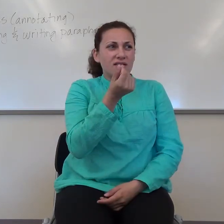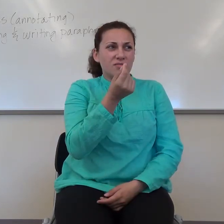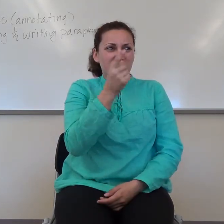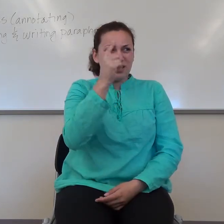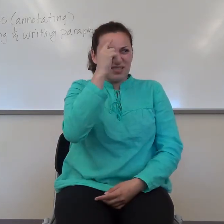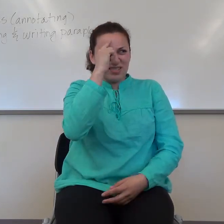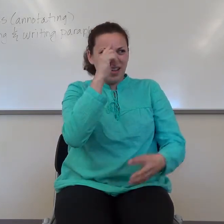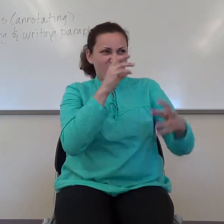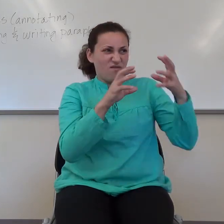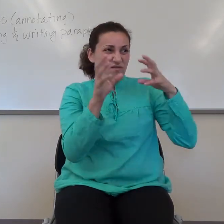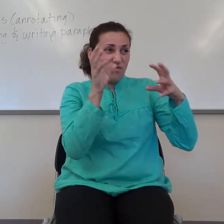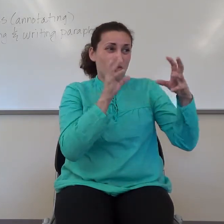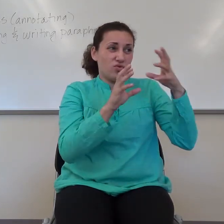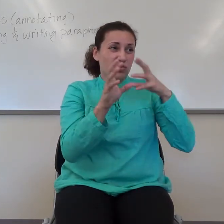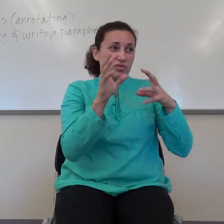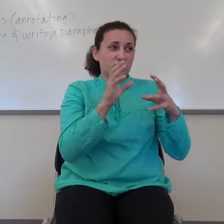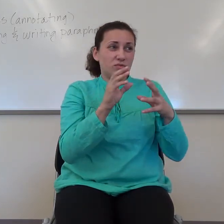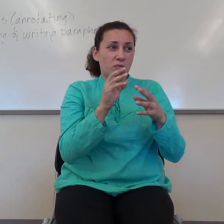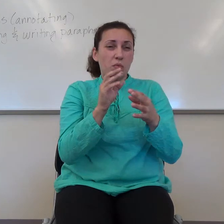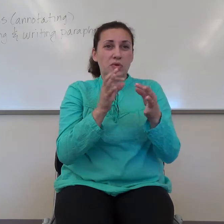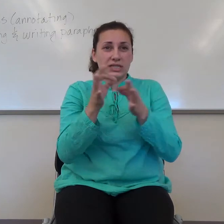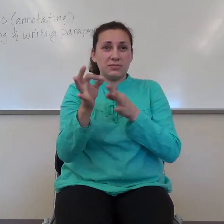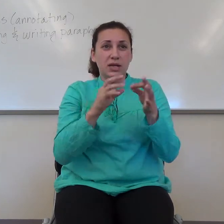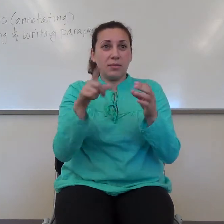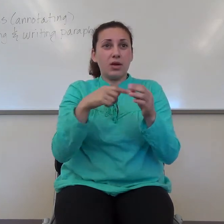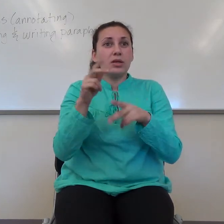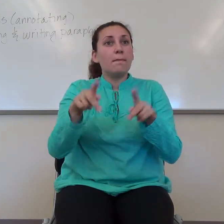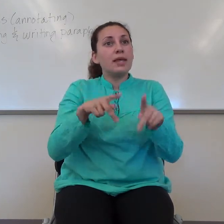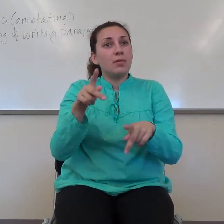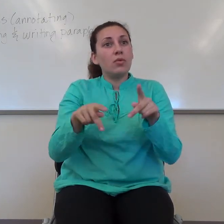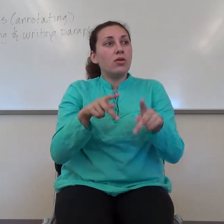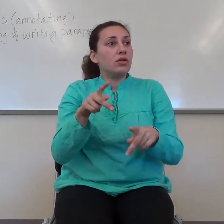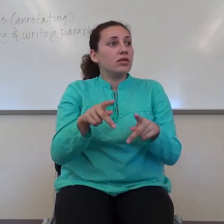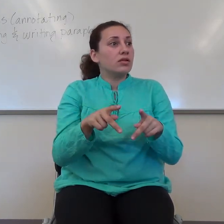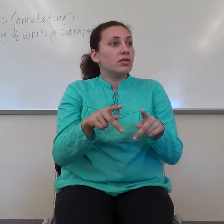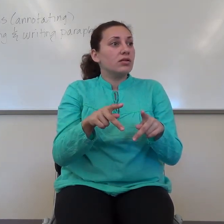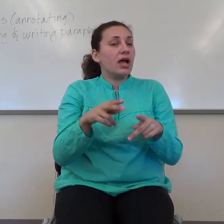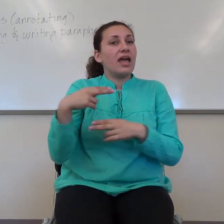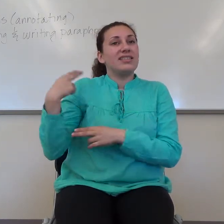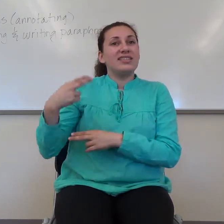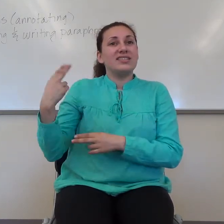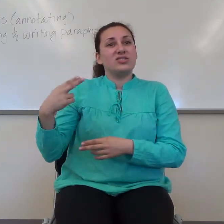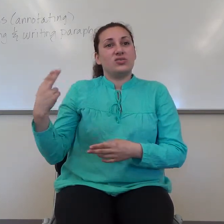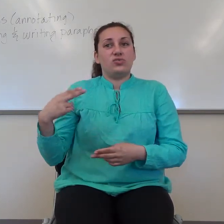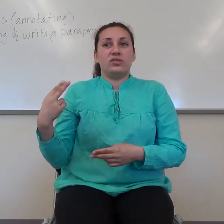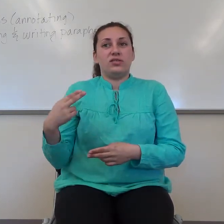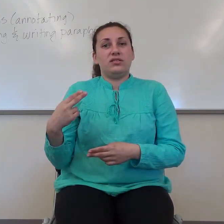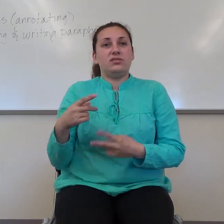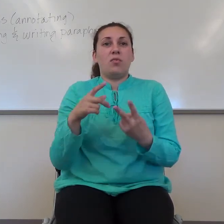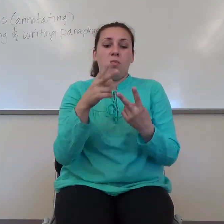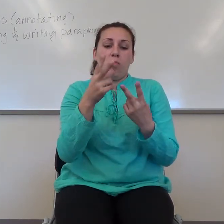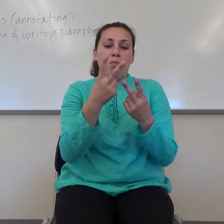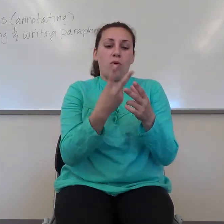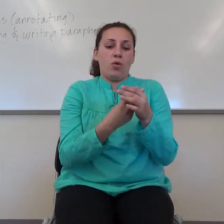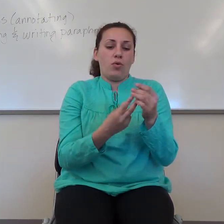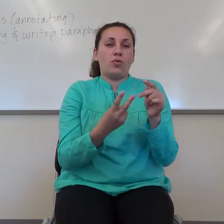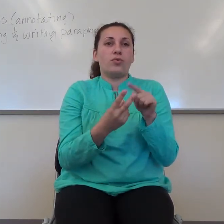the people, the people and the history stuff. Mary Surratt